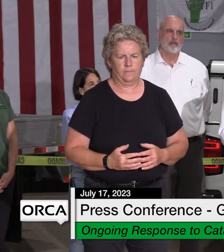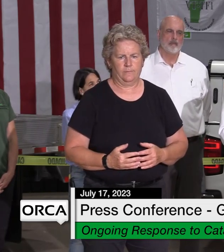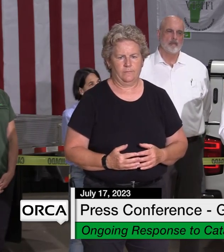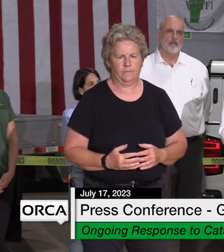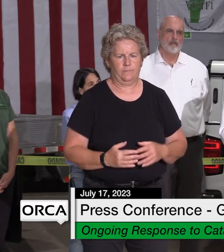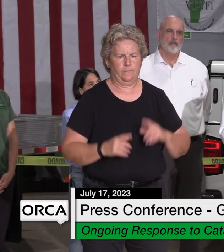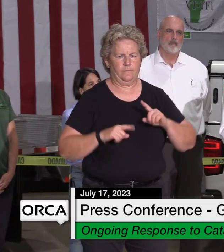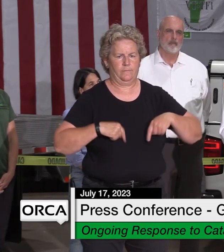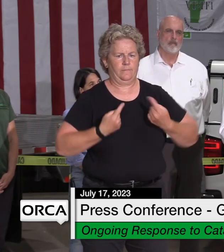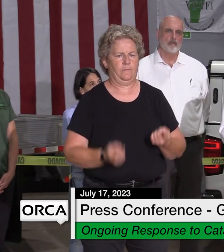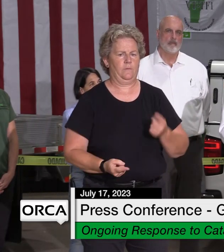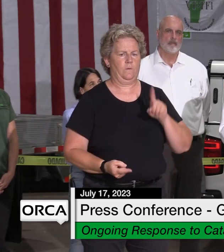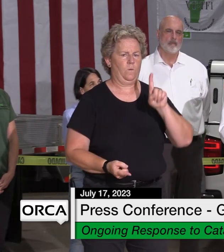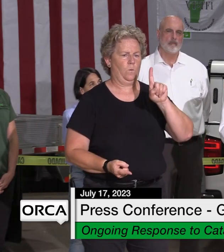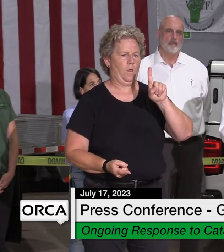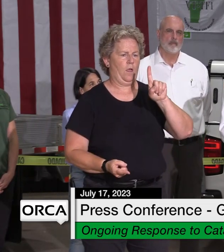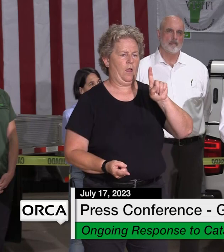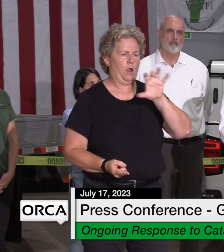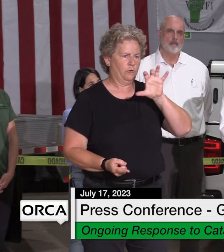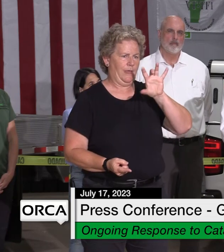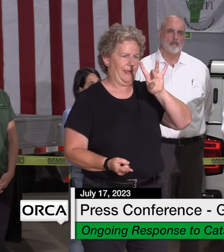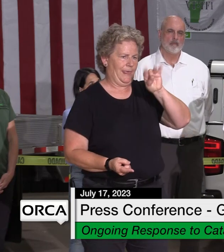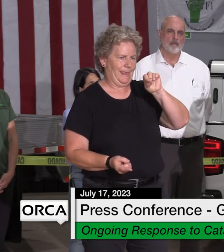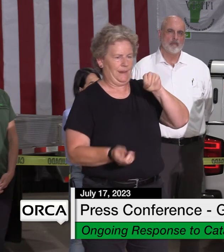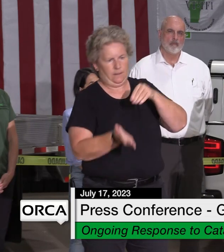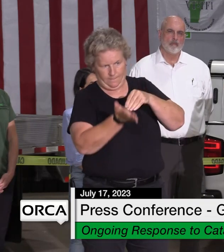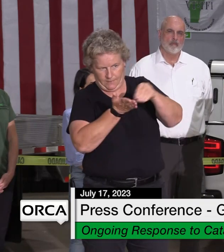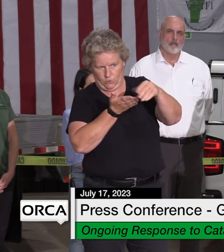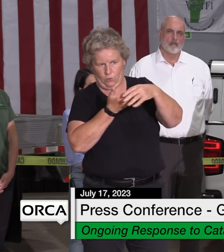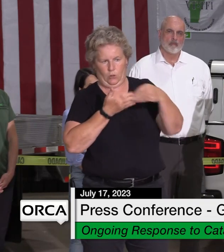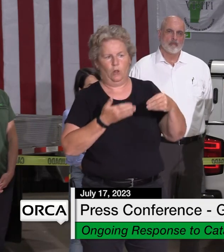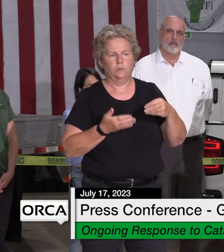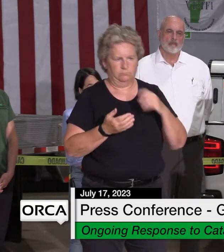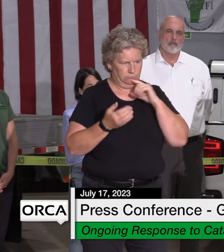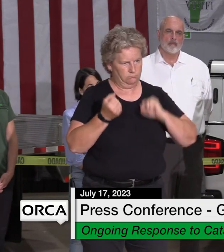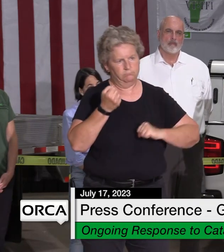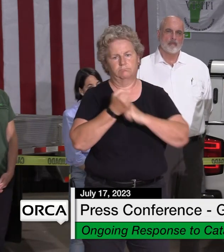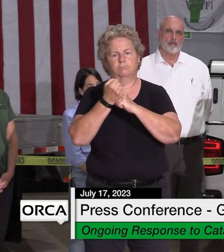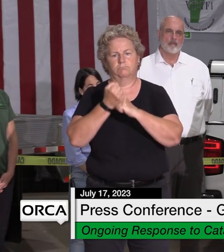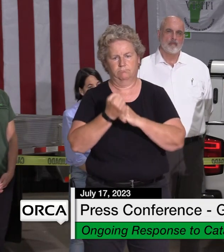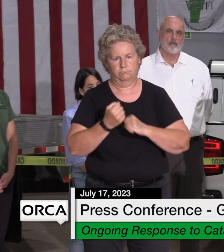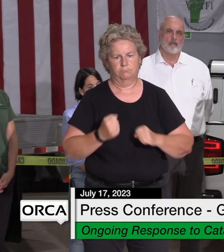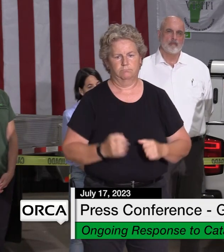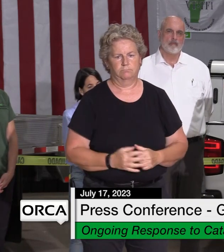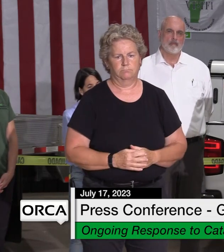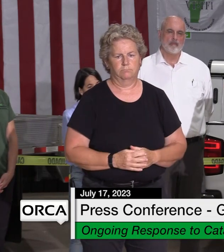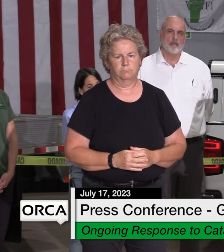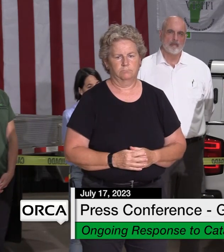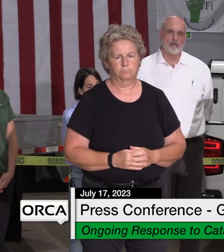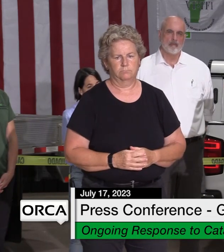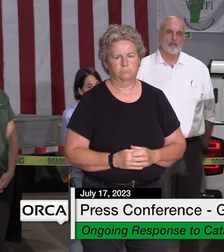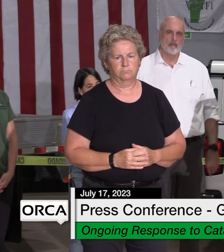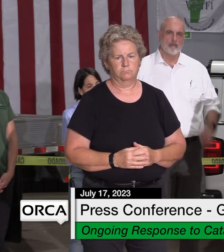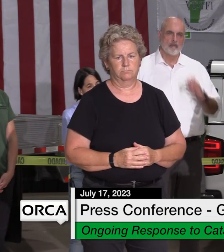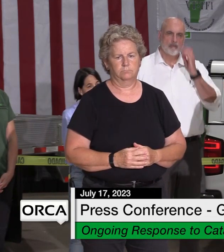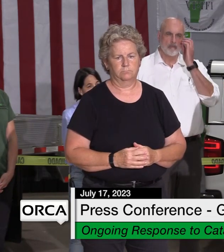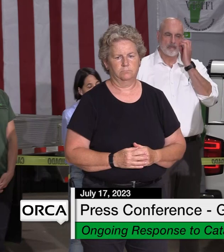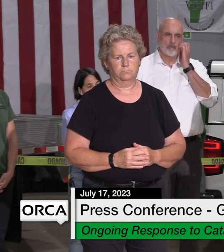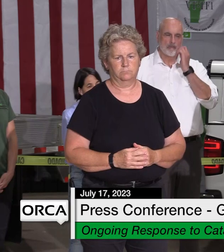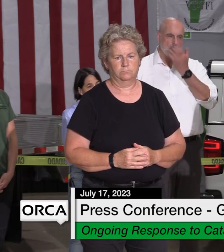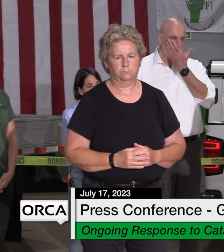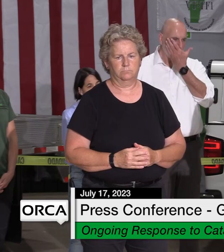can this time as well. Of course, it's important to note that Vermont has endured two storms that would be